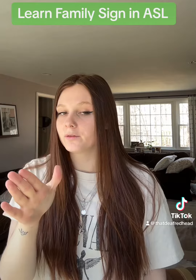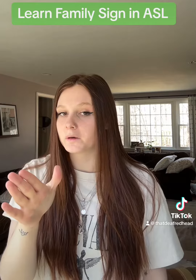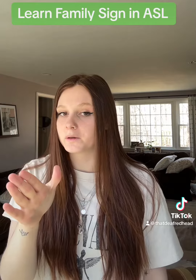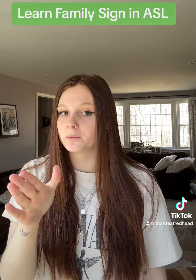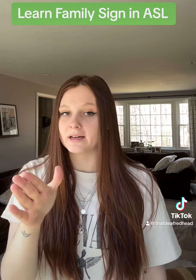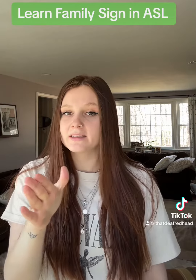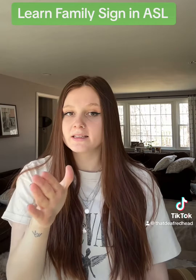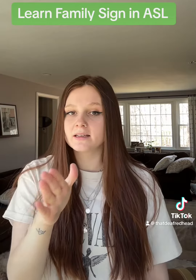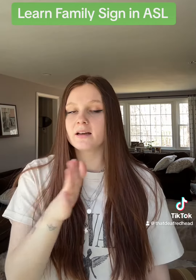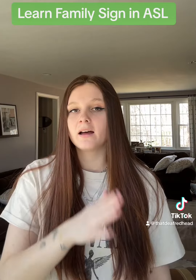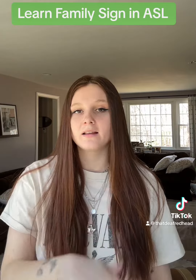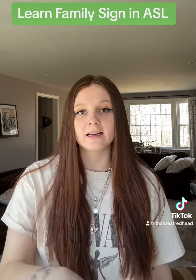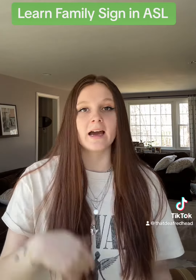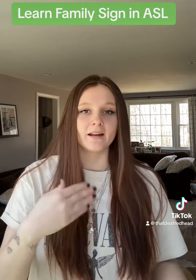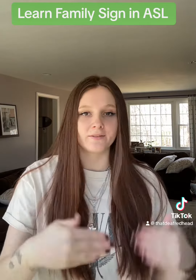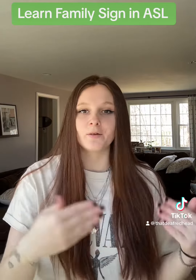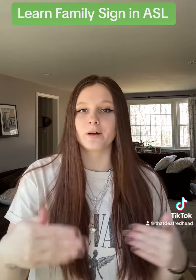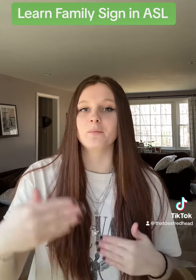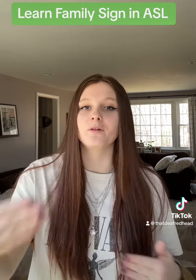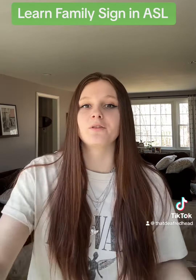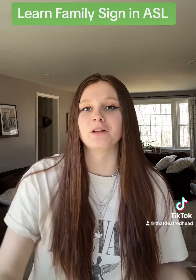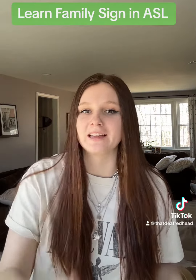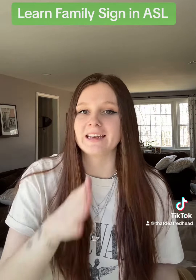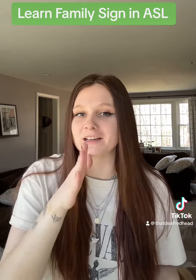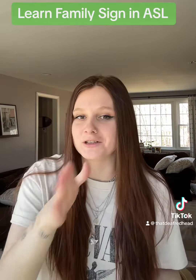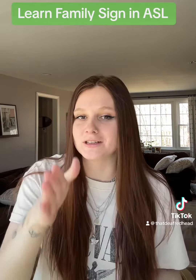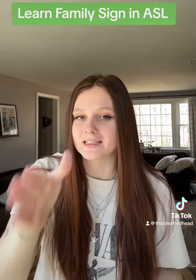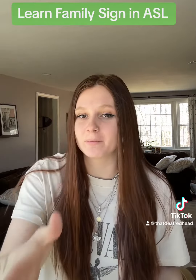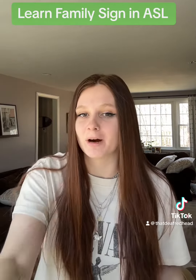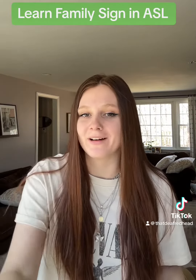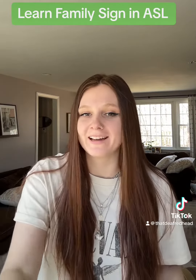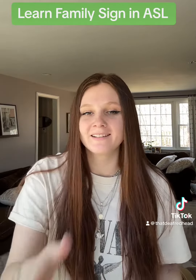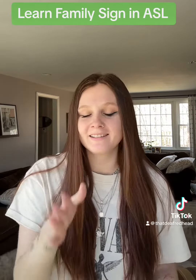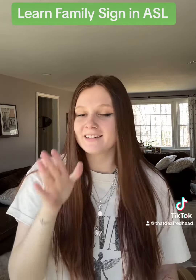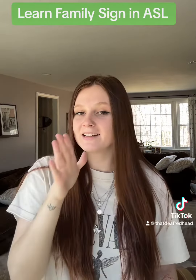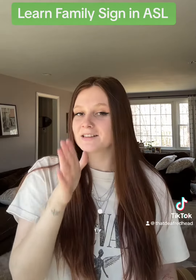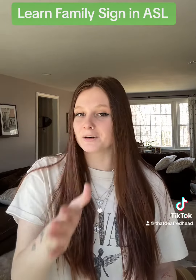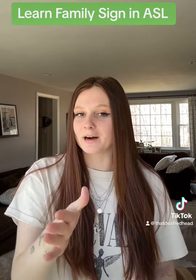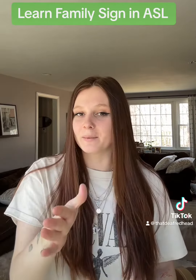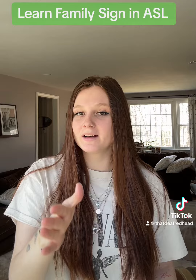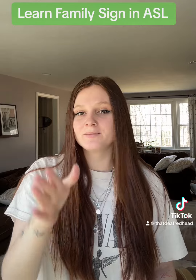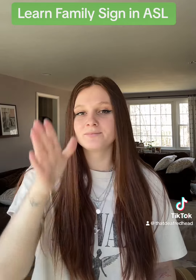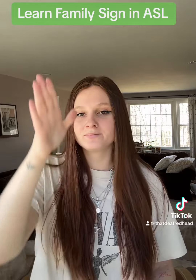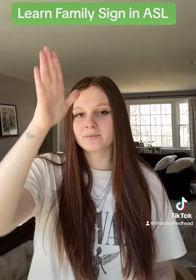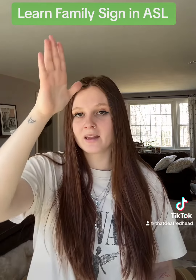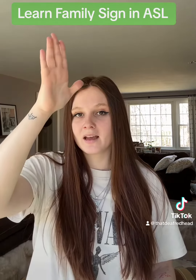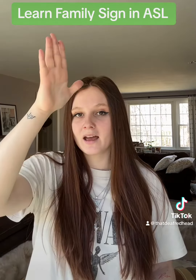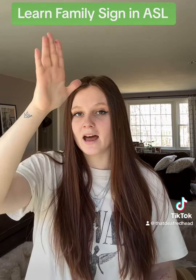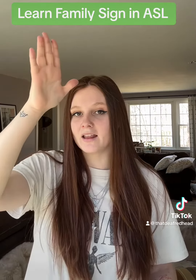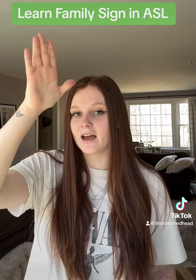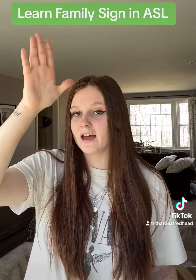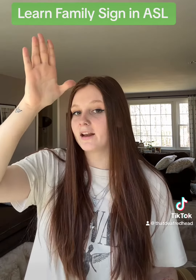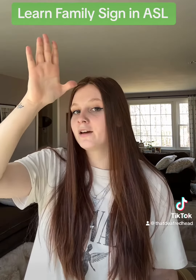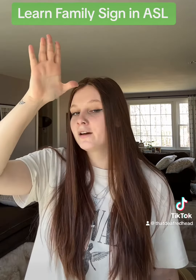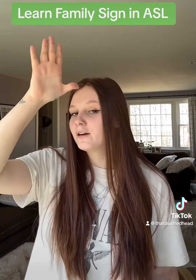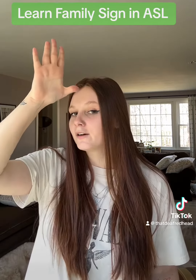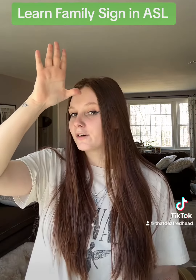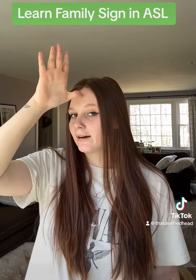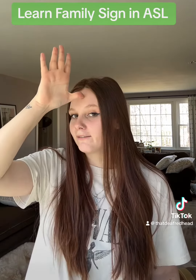forward once. Then again, if you want to move through the lineage, you just keep going. So grandma. And then grandfather